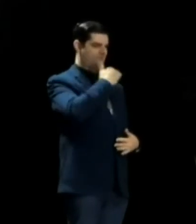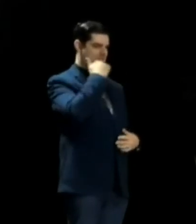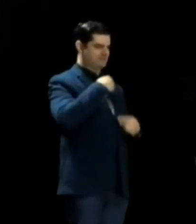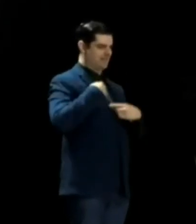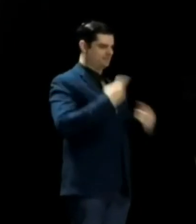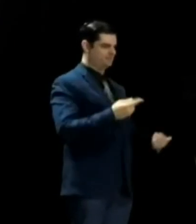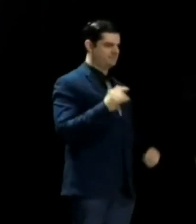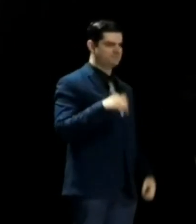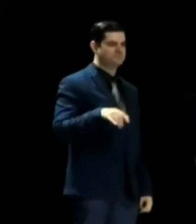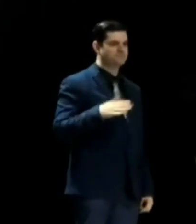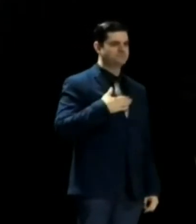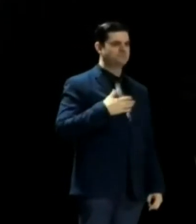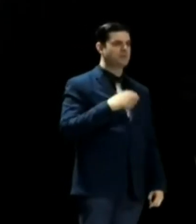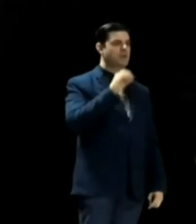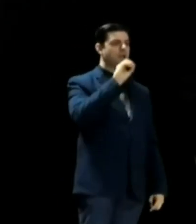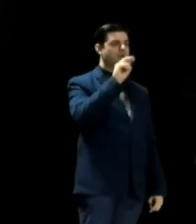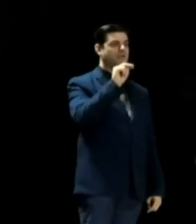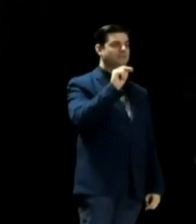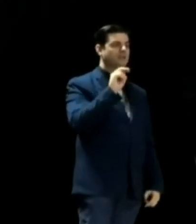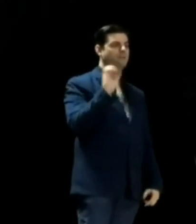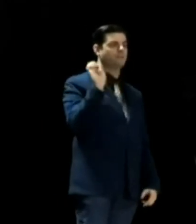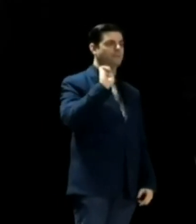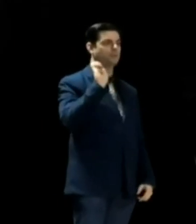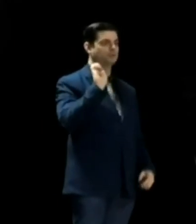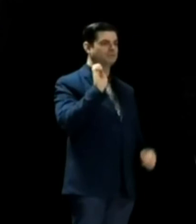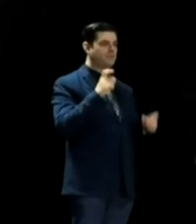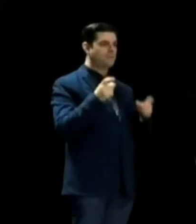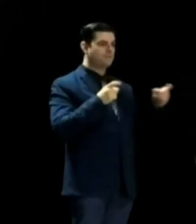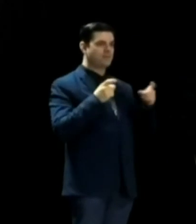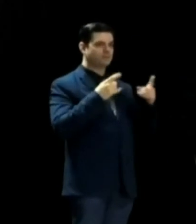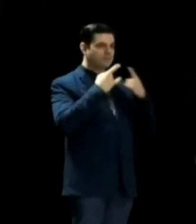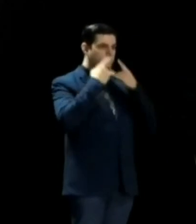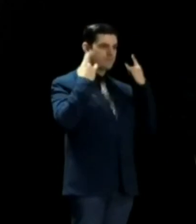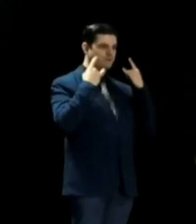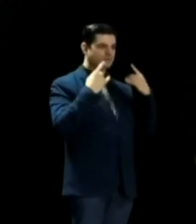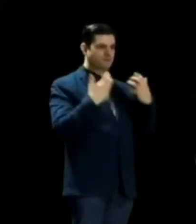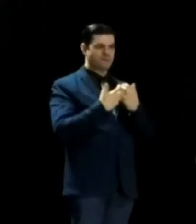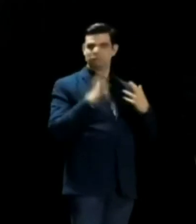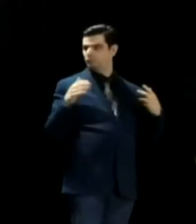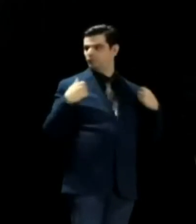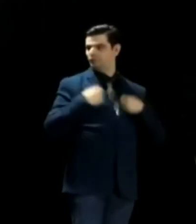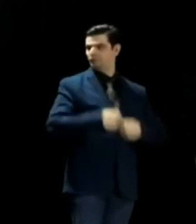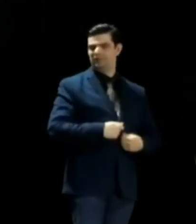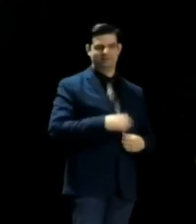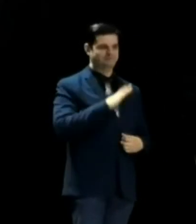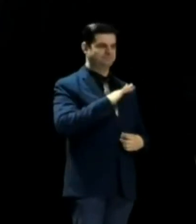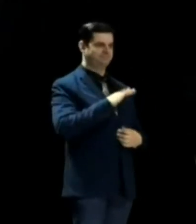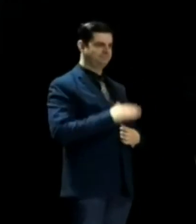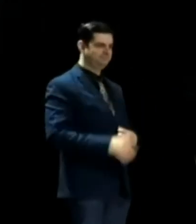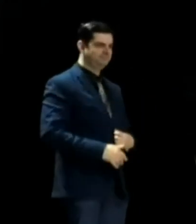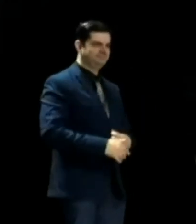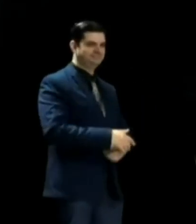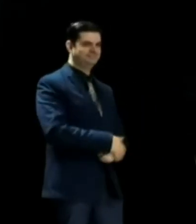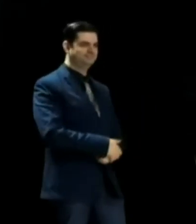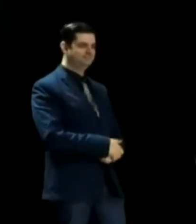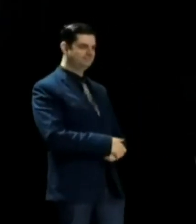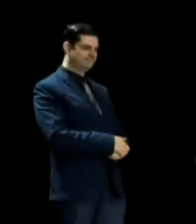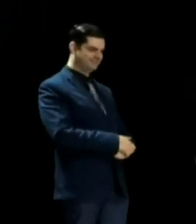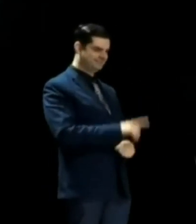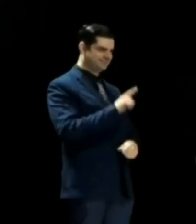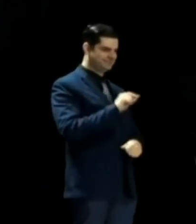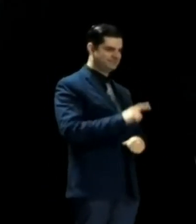emergency management mask? Yeah, Commissioner To Weirs, match your where are you? jacket? Yeah, we'll get him in one of those.